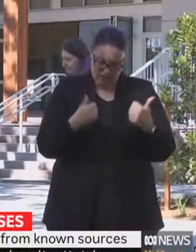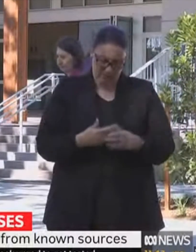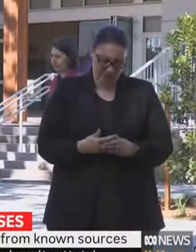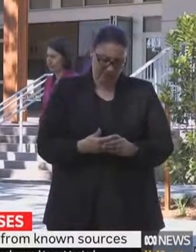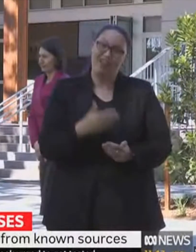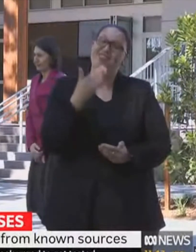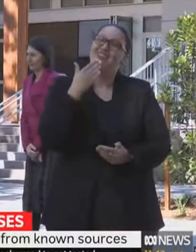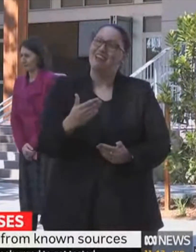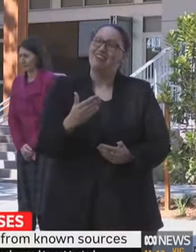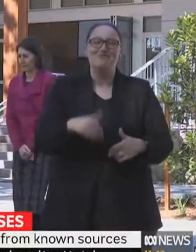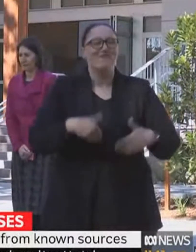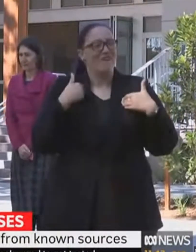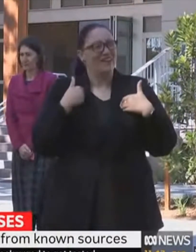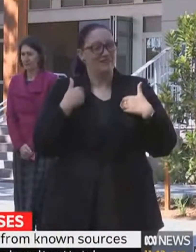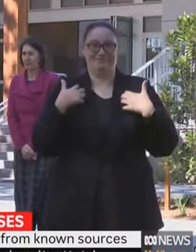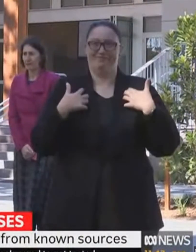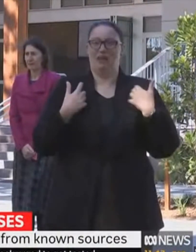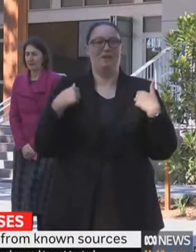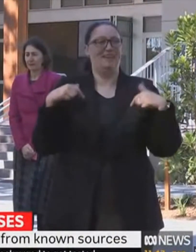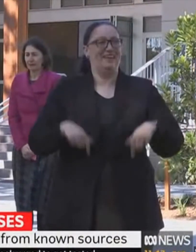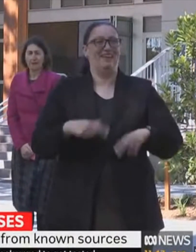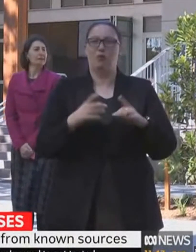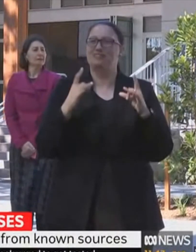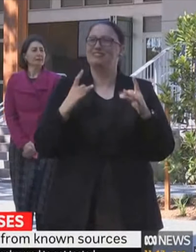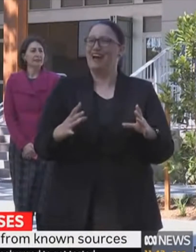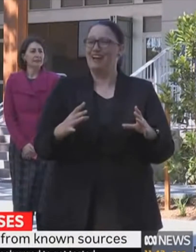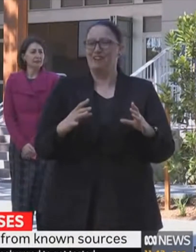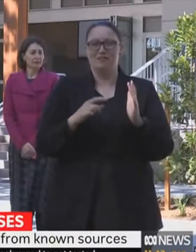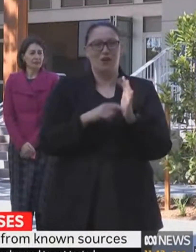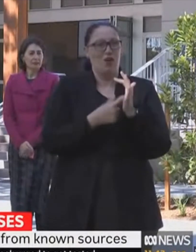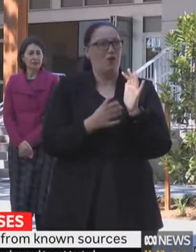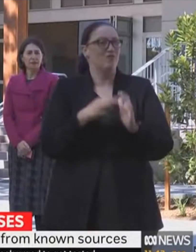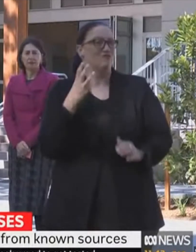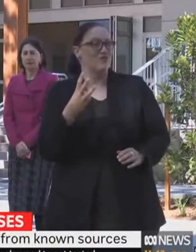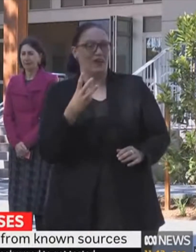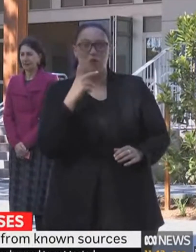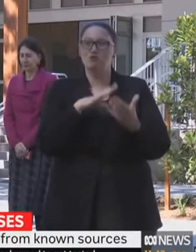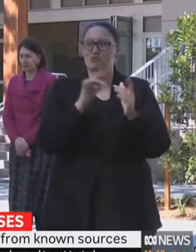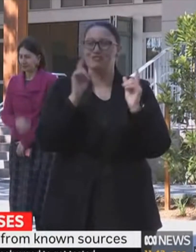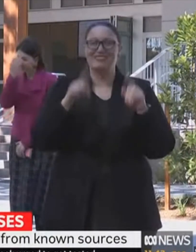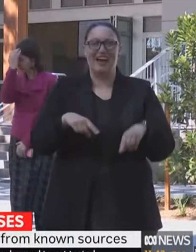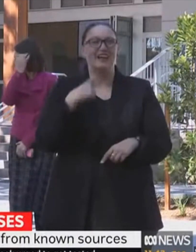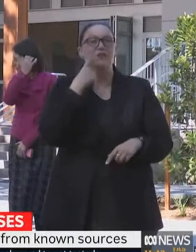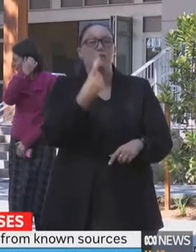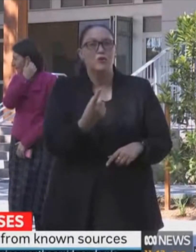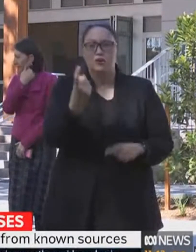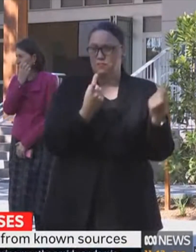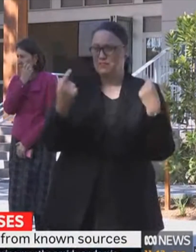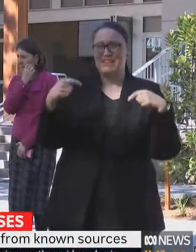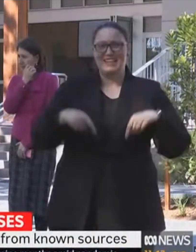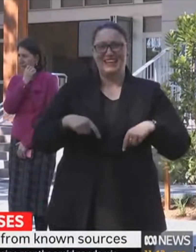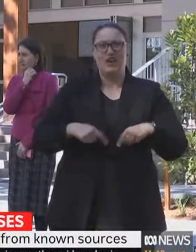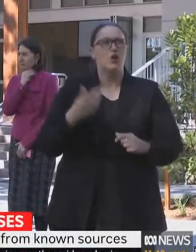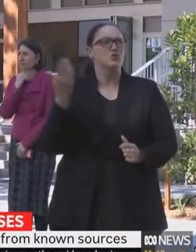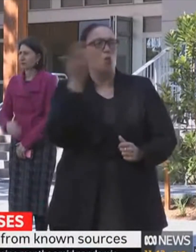Thank you, Premier. Good morning, everybody. So very excited to be back for the beginning of Term 3. We'll have students coming into the classrooms from tomorrow. And at 5